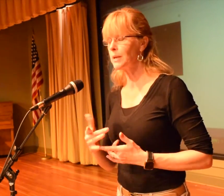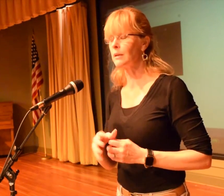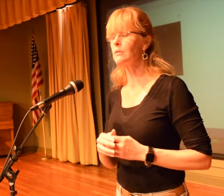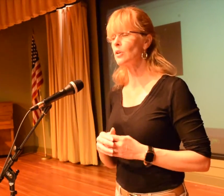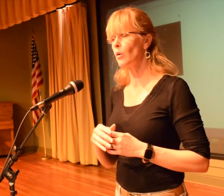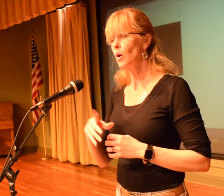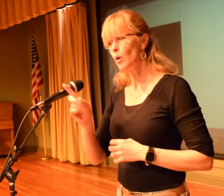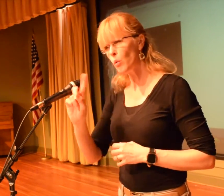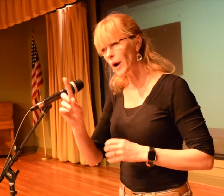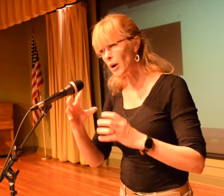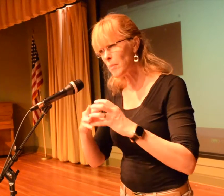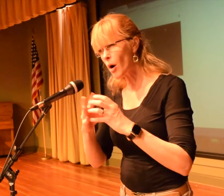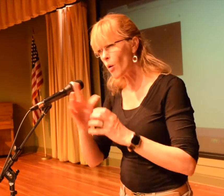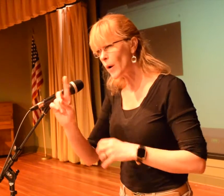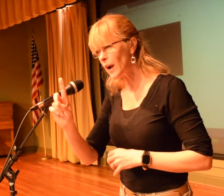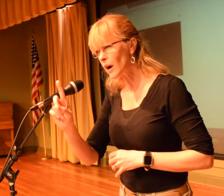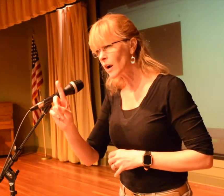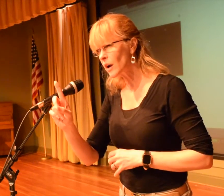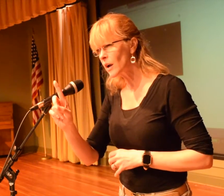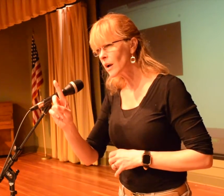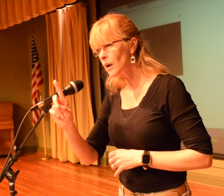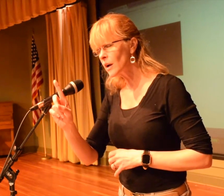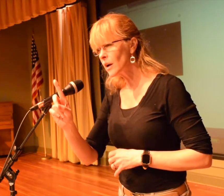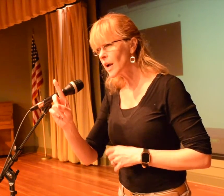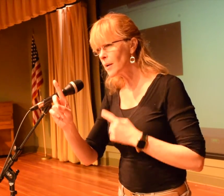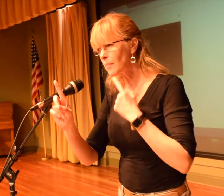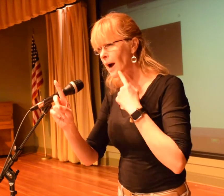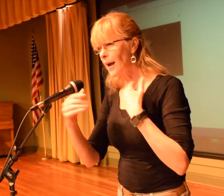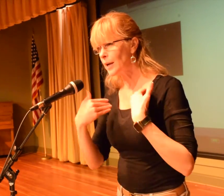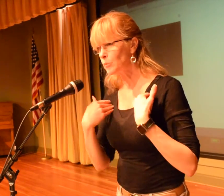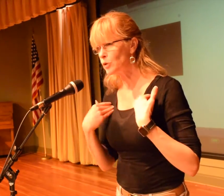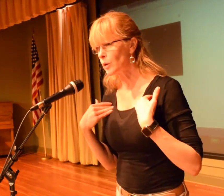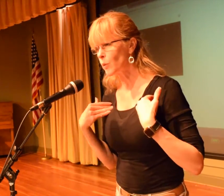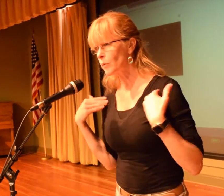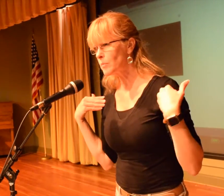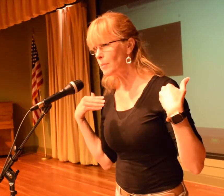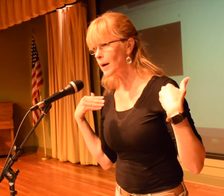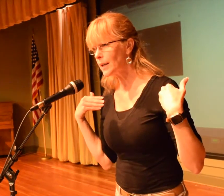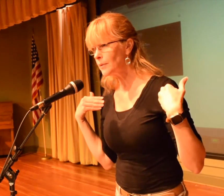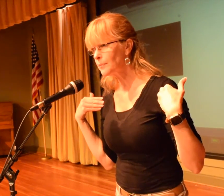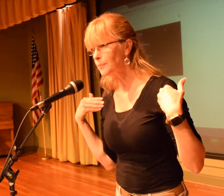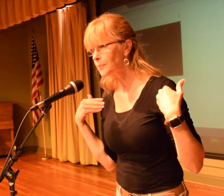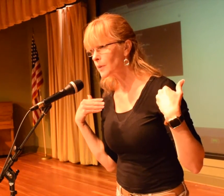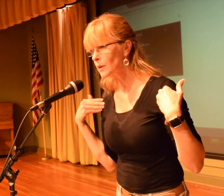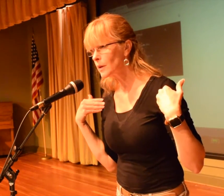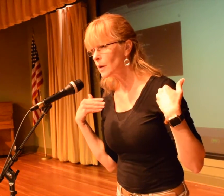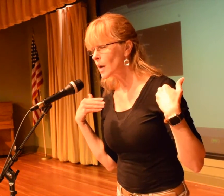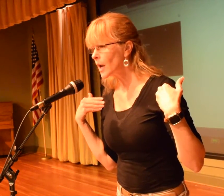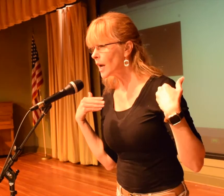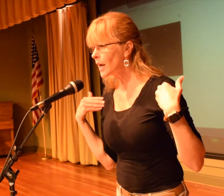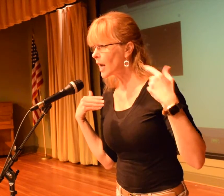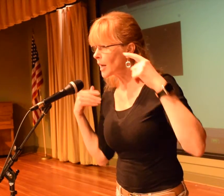repeat. So where, ball, where? And I am doing what with my body? And I